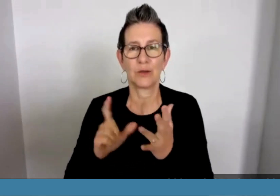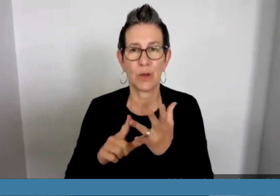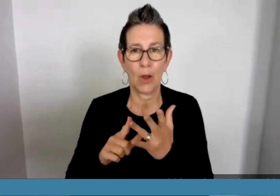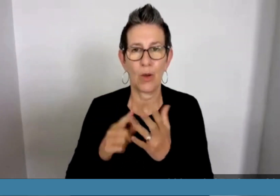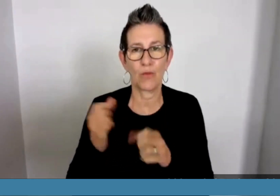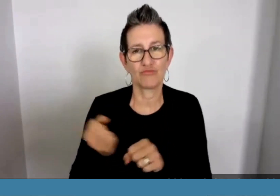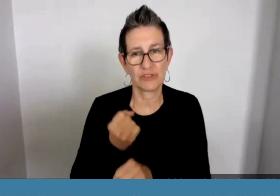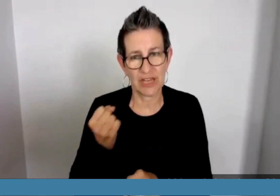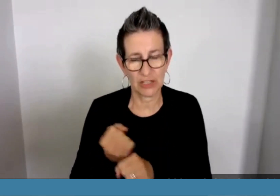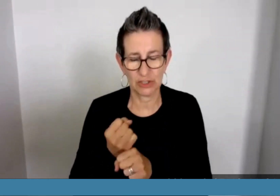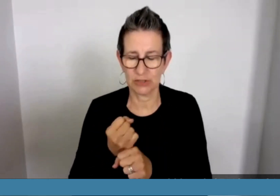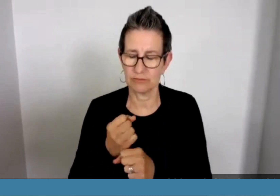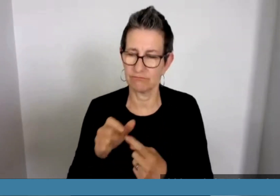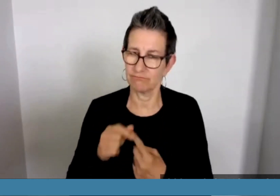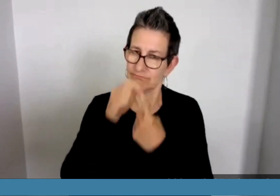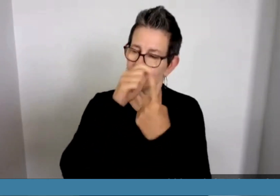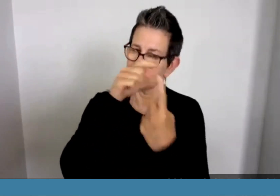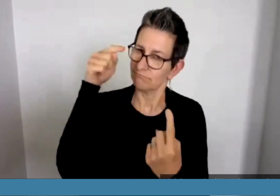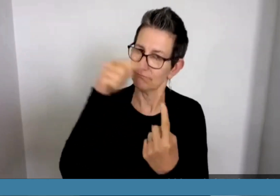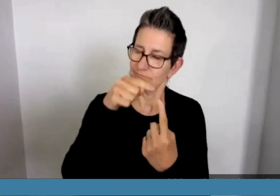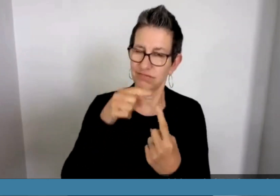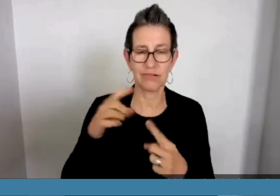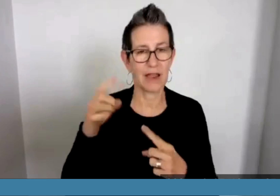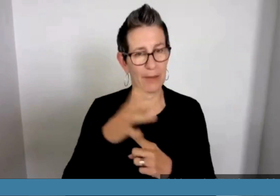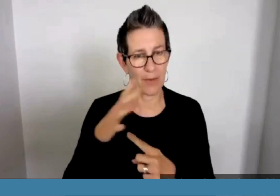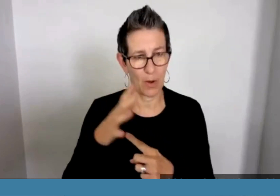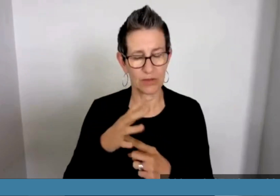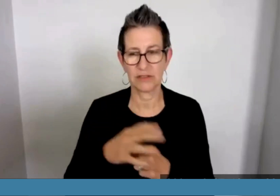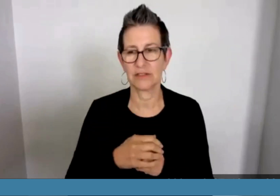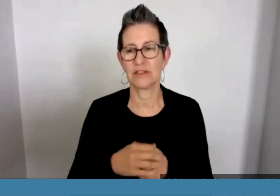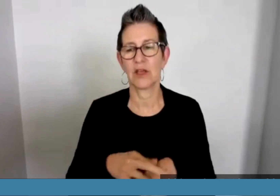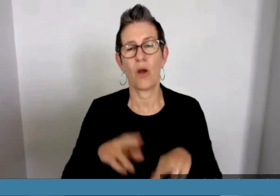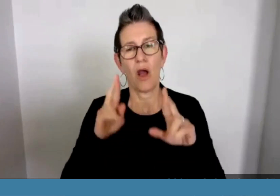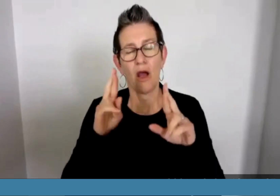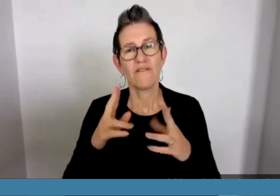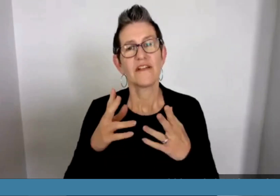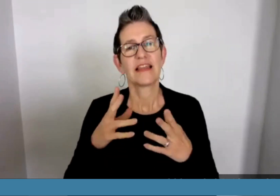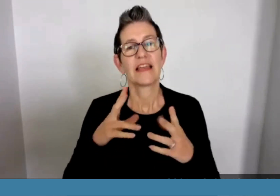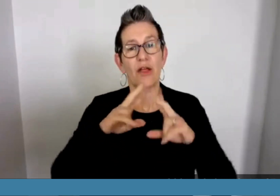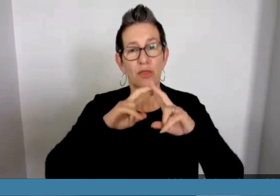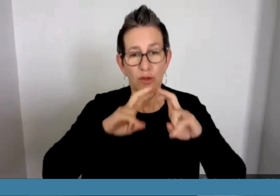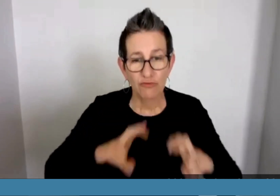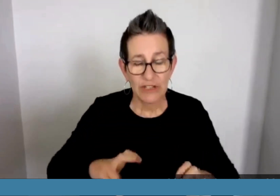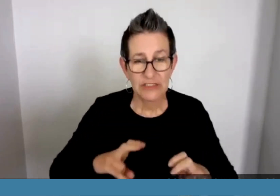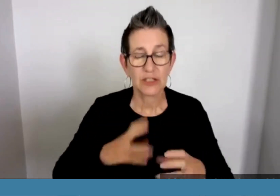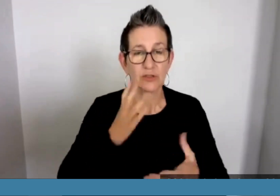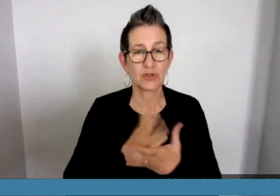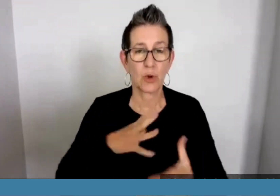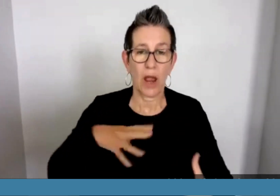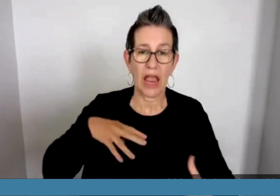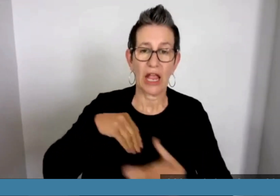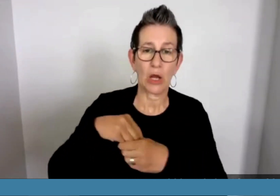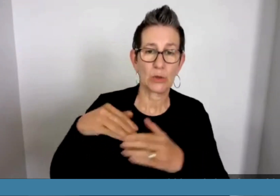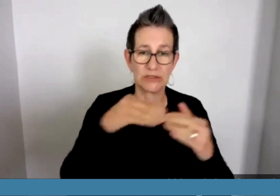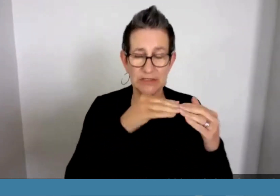by embedding these in principles, we aim to create research that is not only inclusive, but is also actionable and